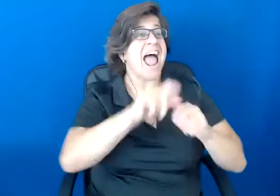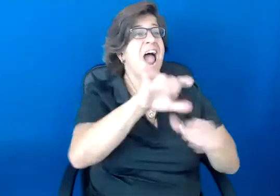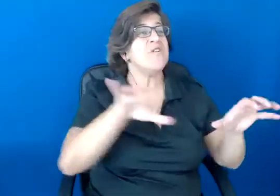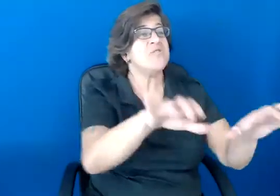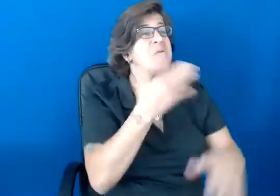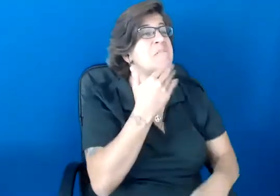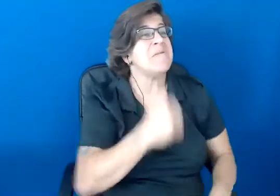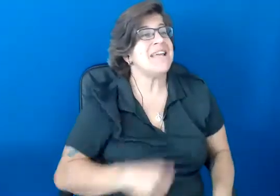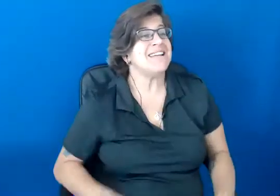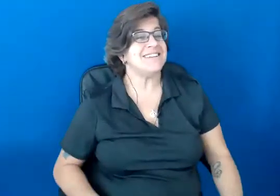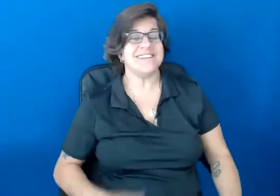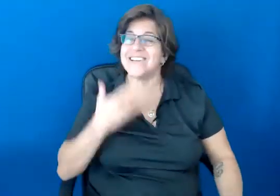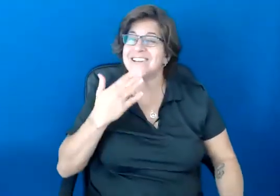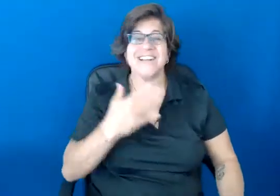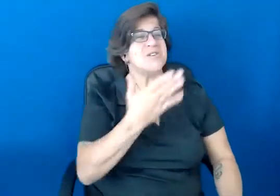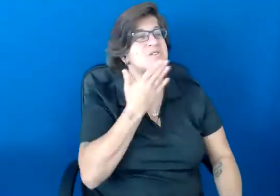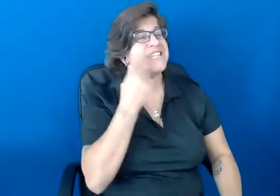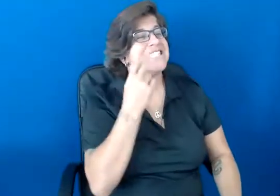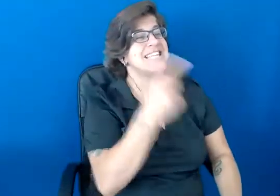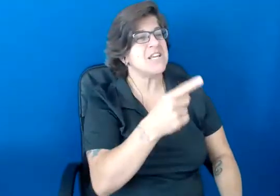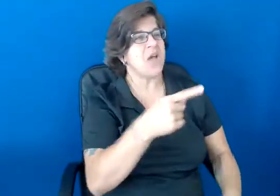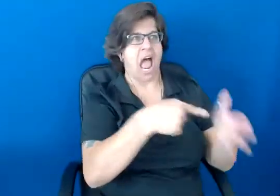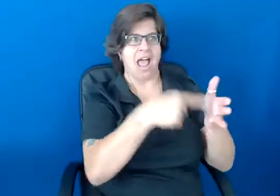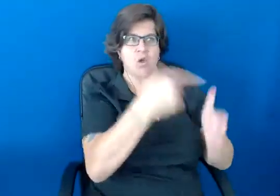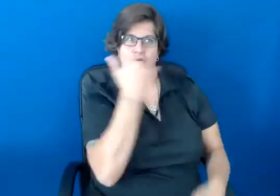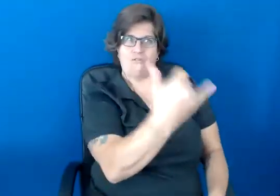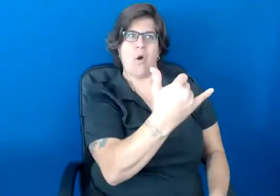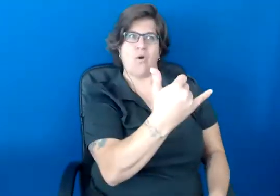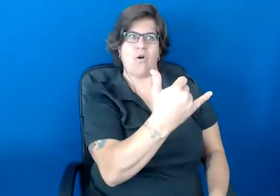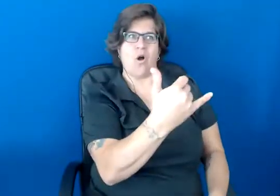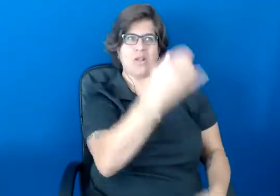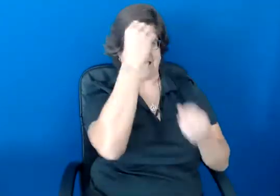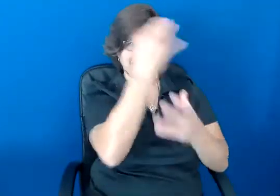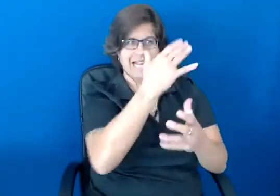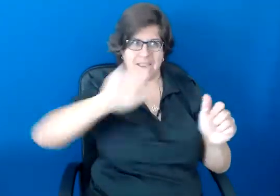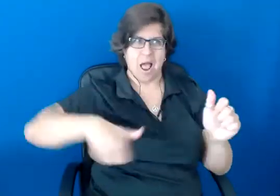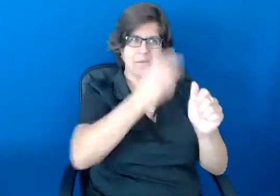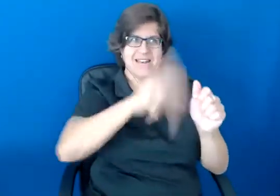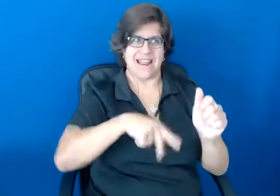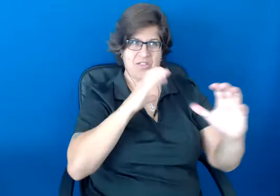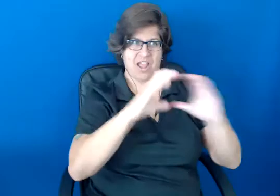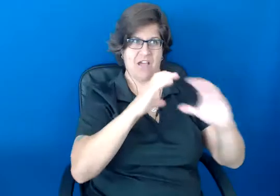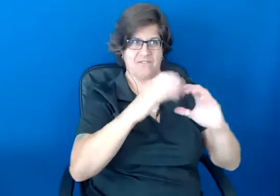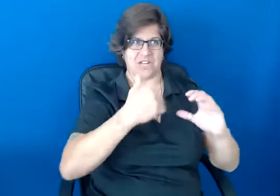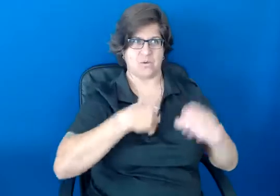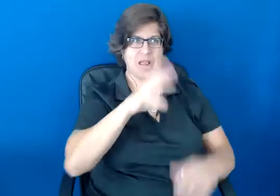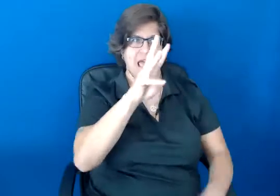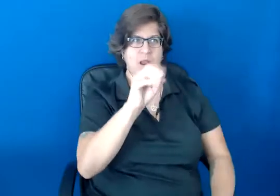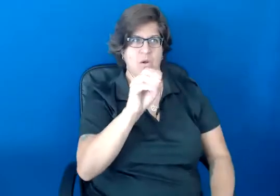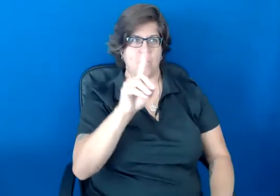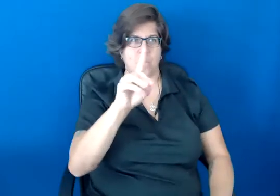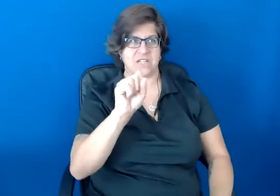baby? Good. It's good to see you. I owe you a phone call to bring you up to date on the conversation that we had at